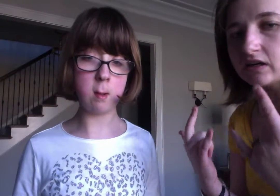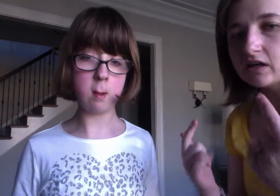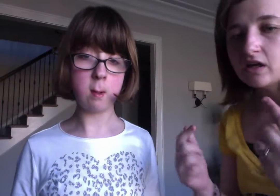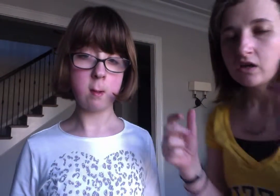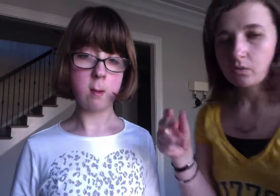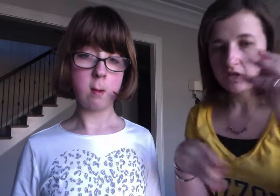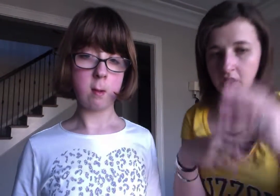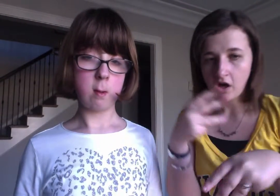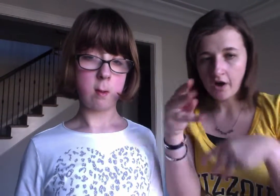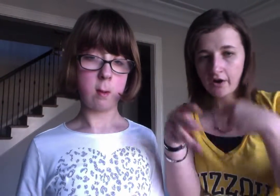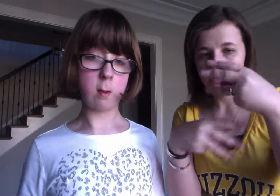need. We are the